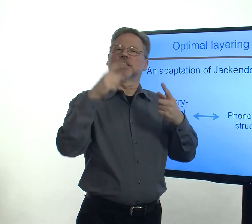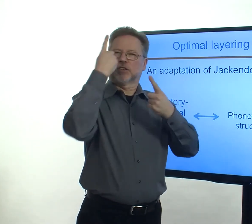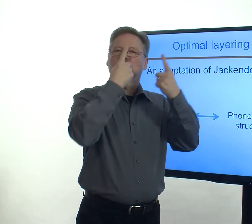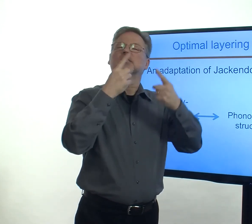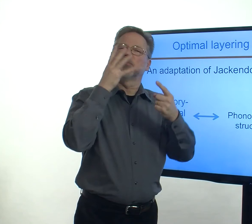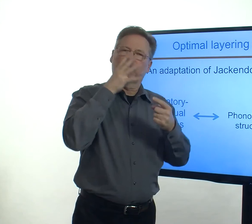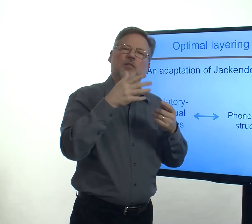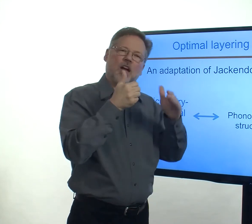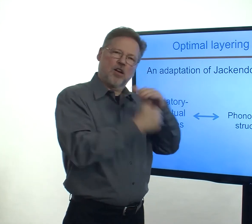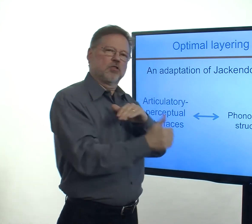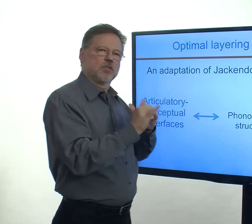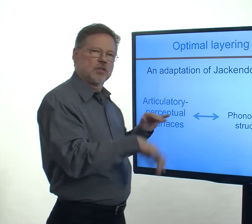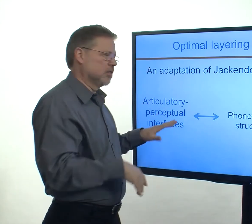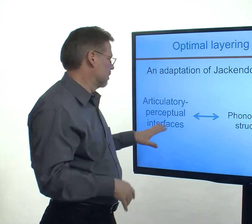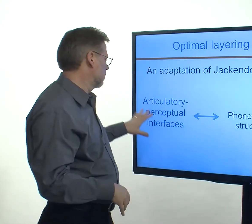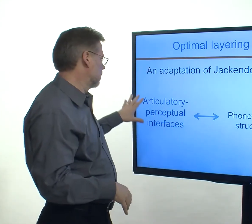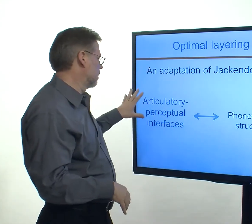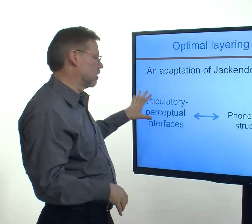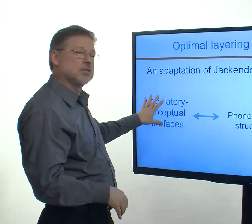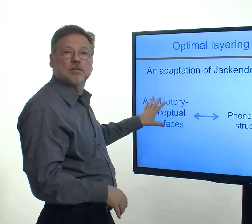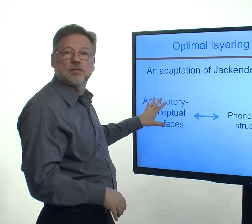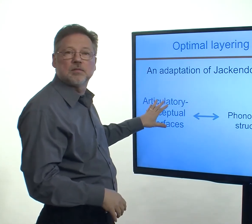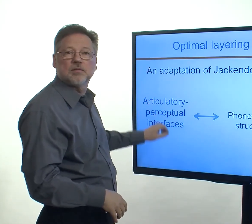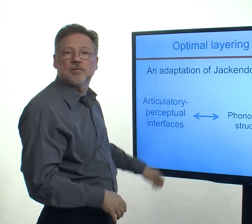fall within the interface component.